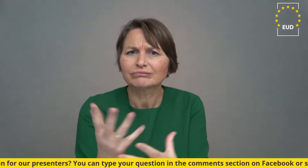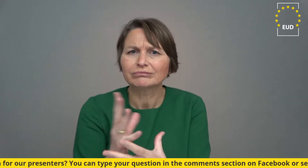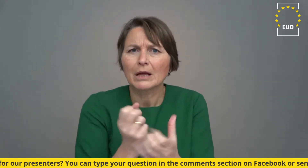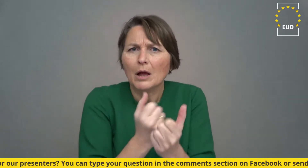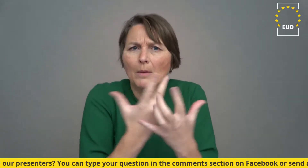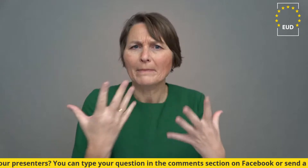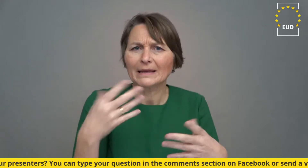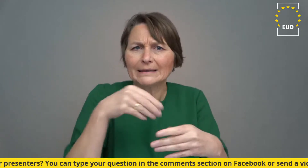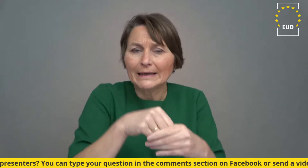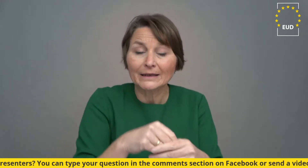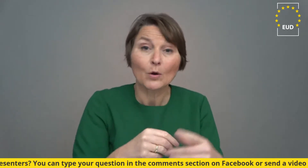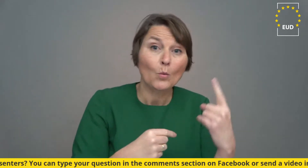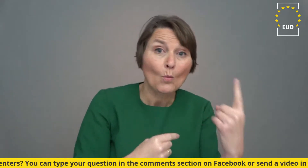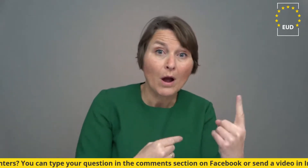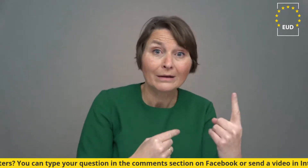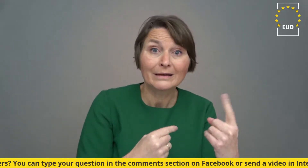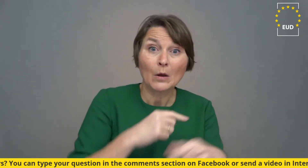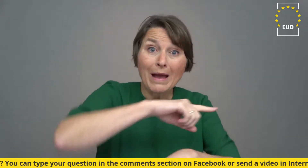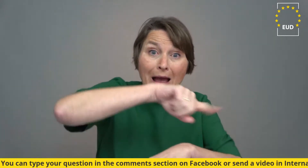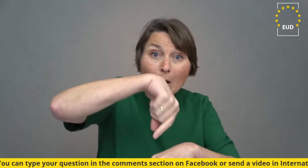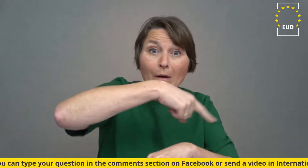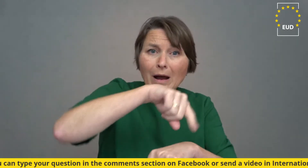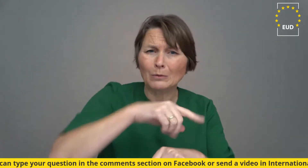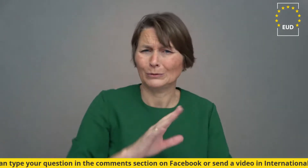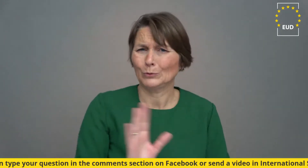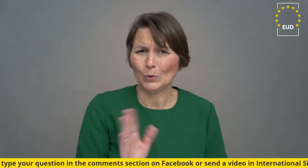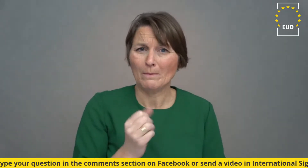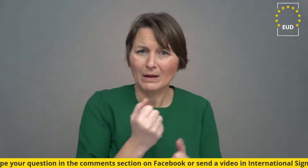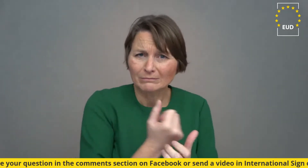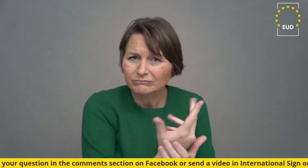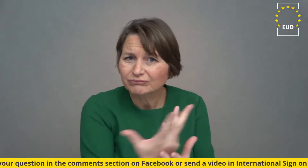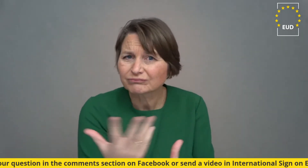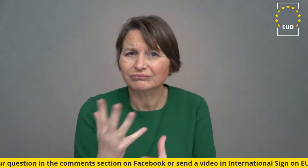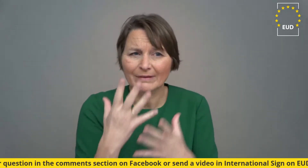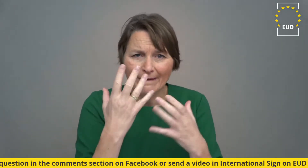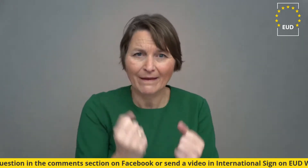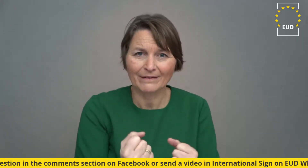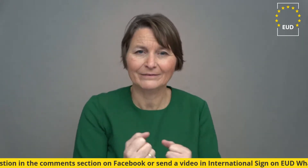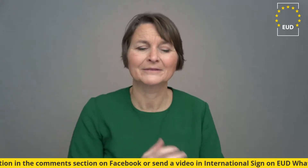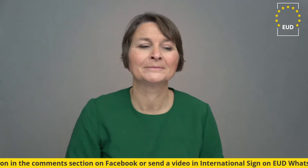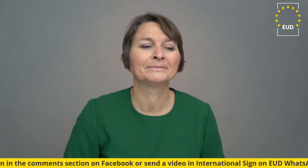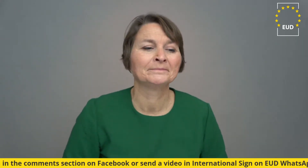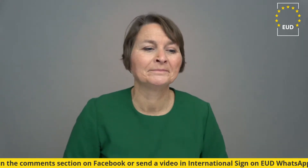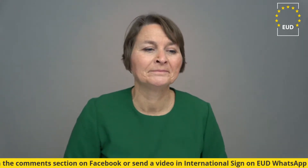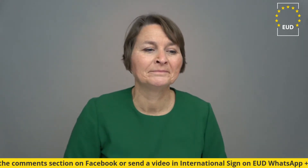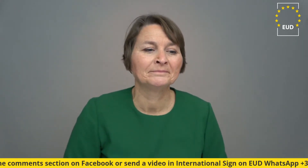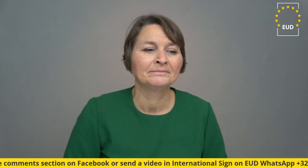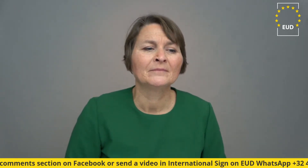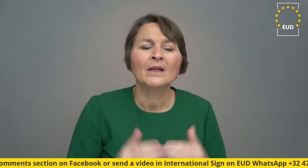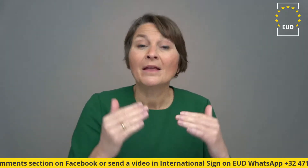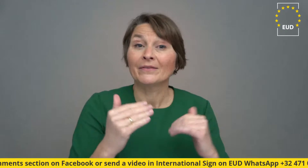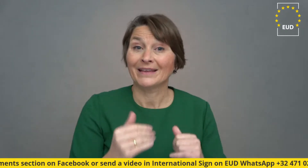have different interpretations for possibly children's programs. So we also need to look at having the right interpreter for the